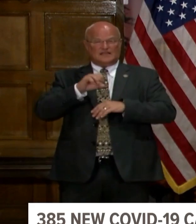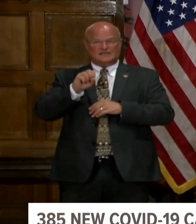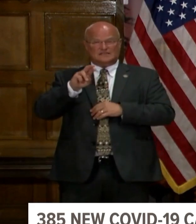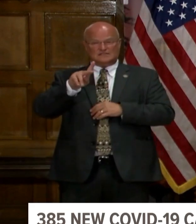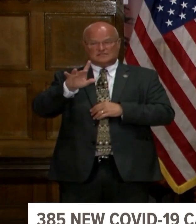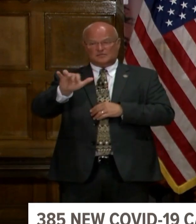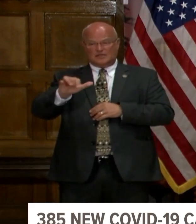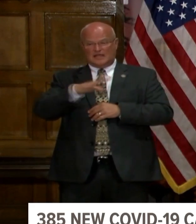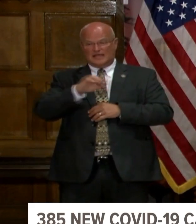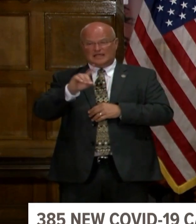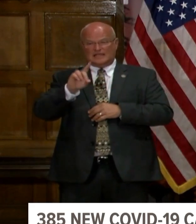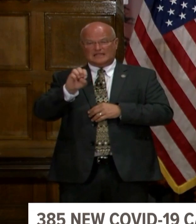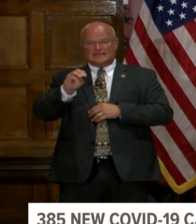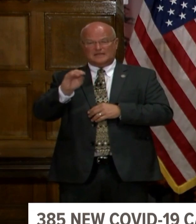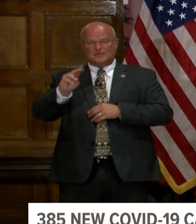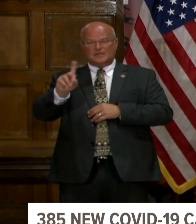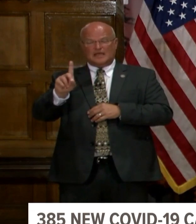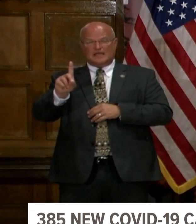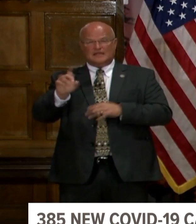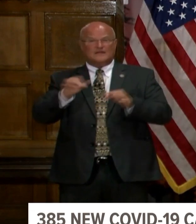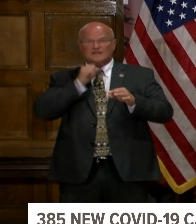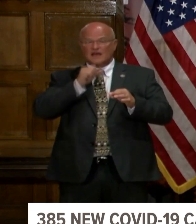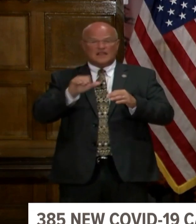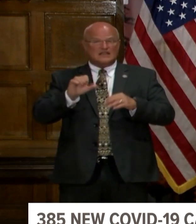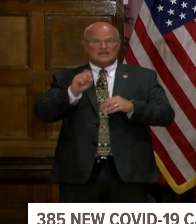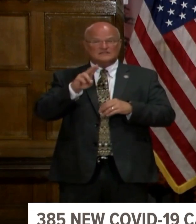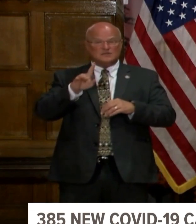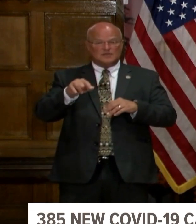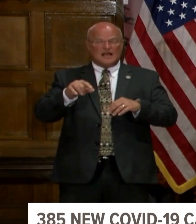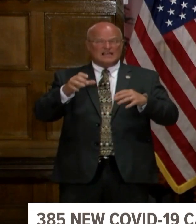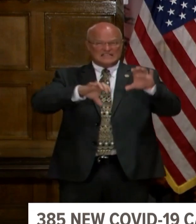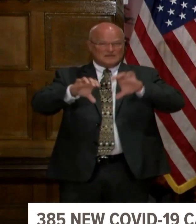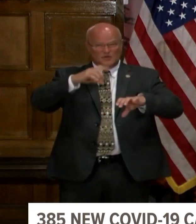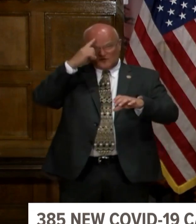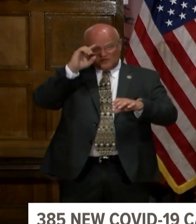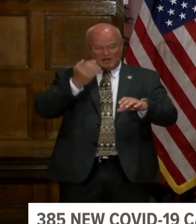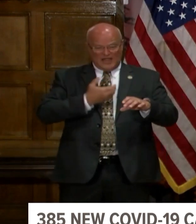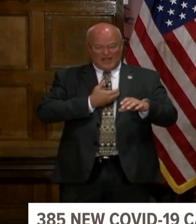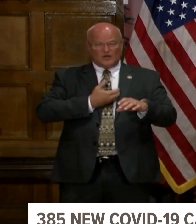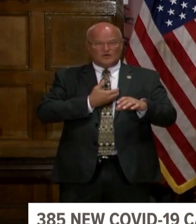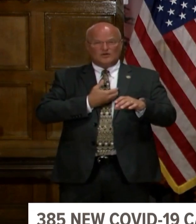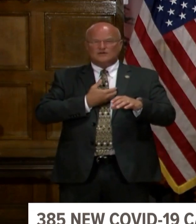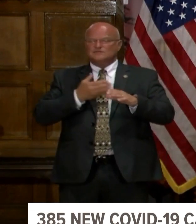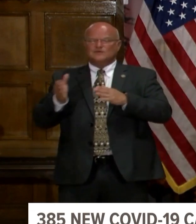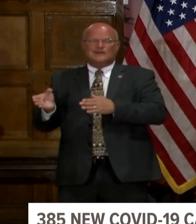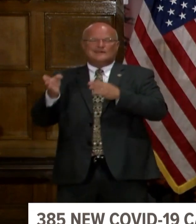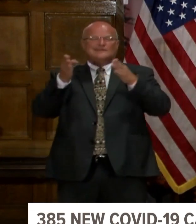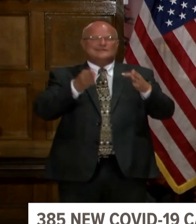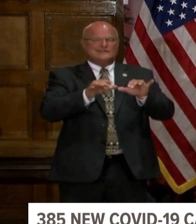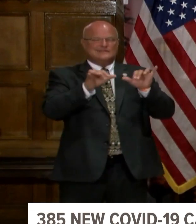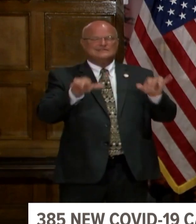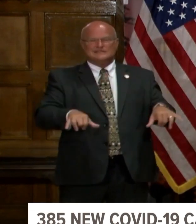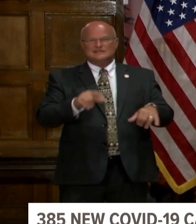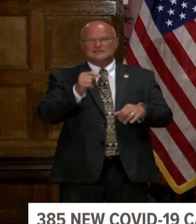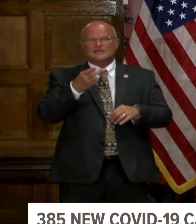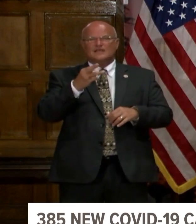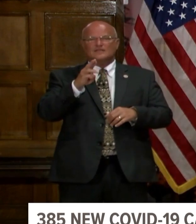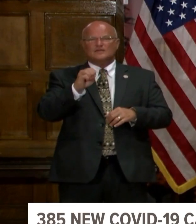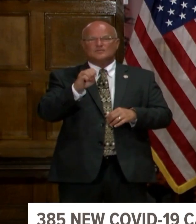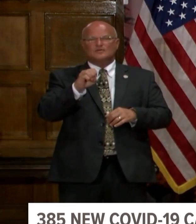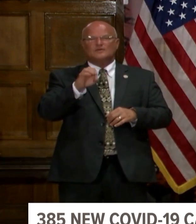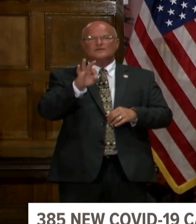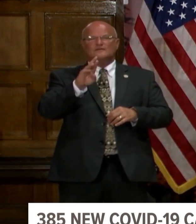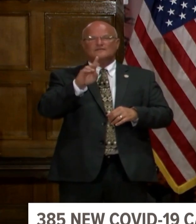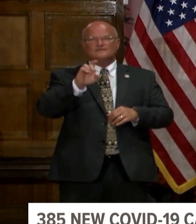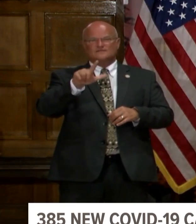example, there's not enough supply, those reagents for our PerkinElmer system, we had a backup system of the Thermo Fisher, and